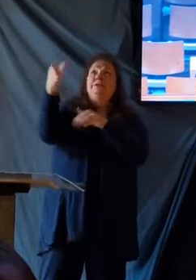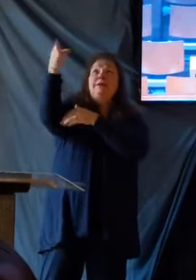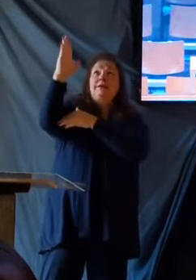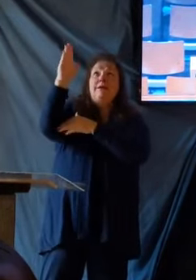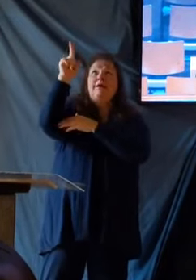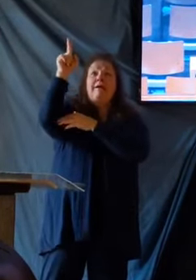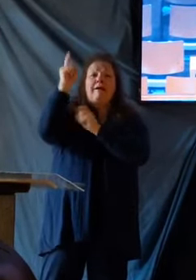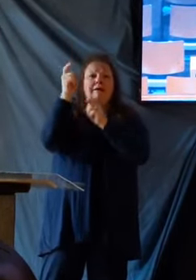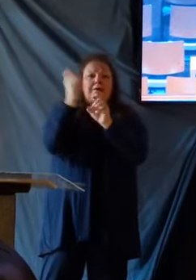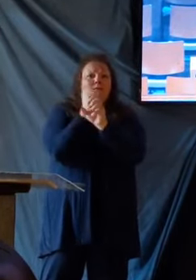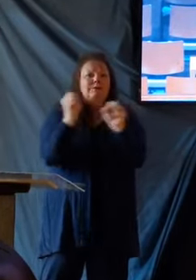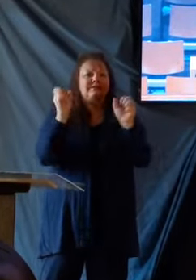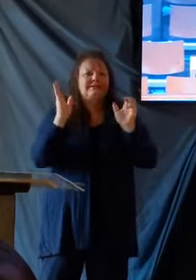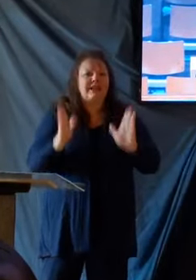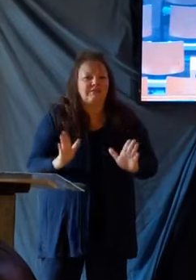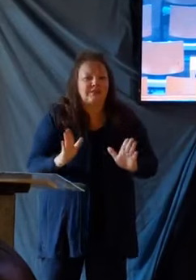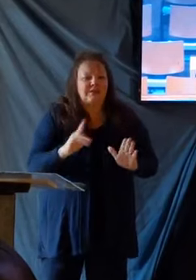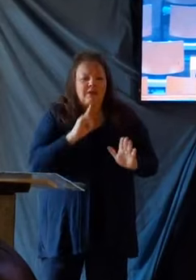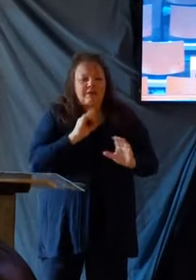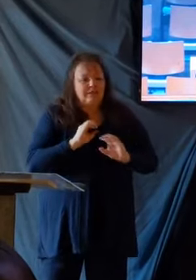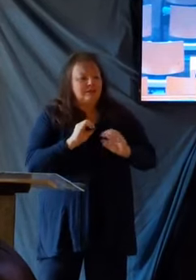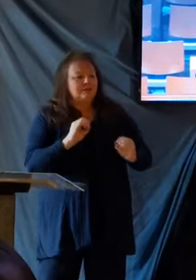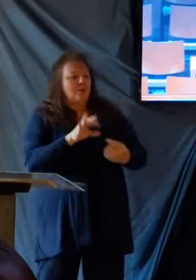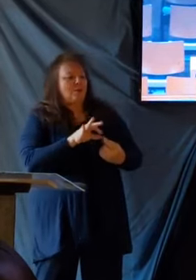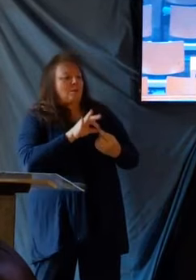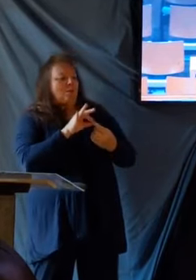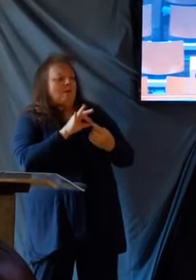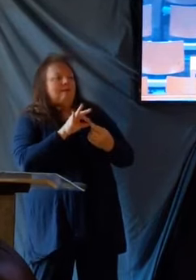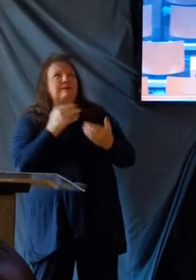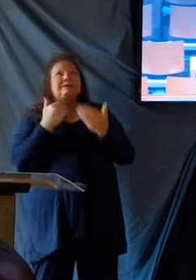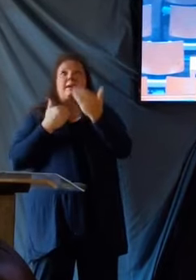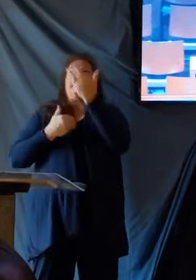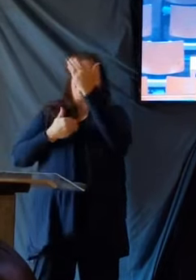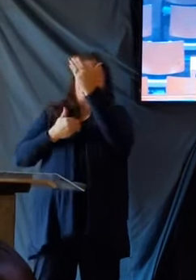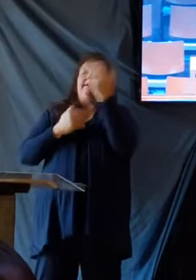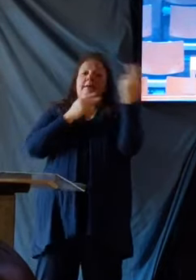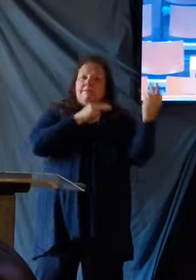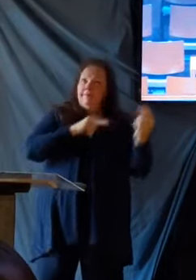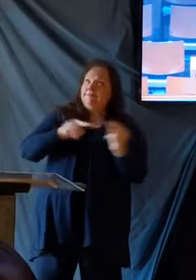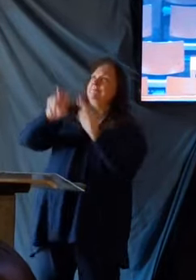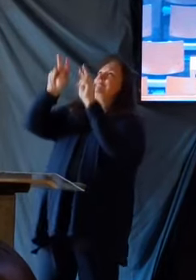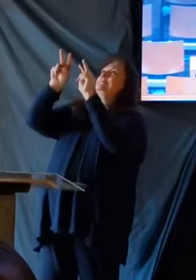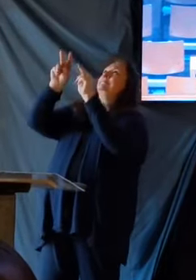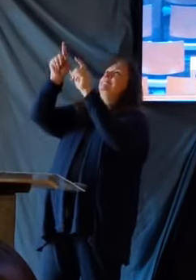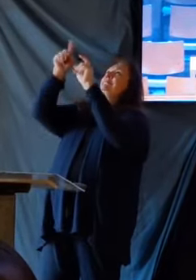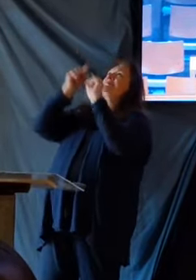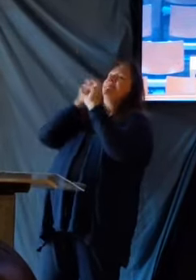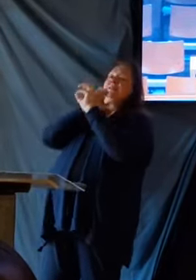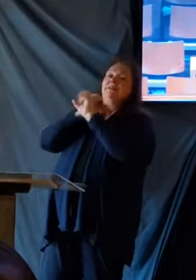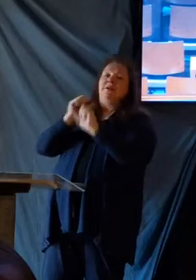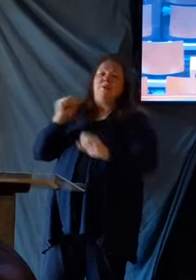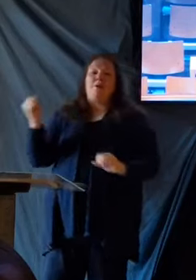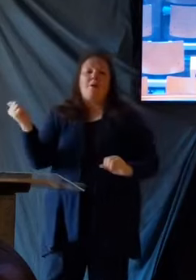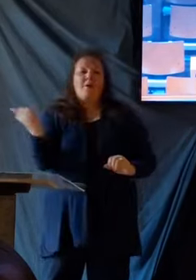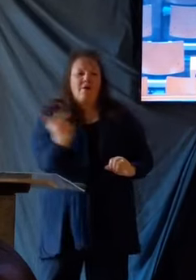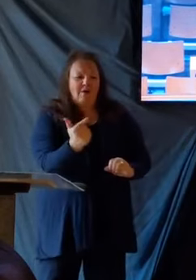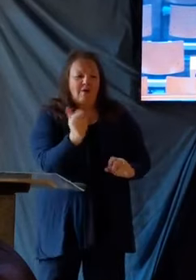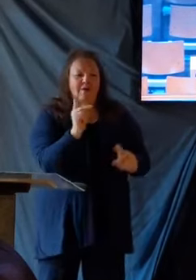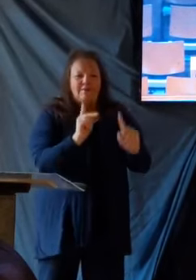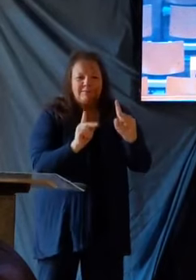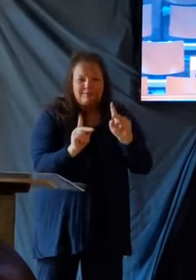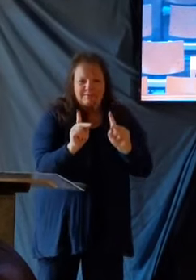a Savior. There is none except me. Turn to me and be saved, all the ends